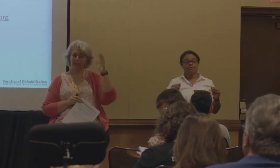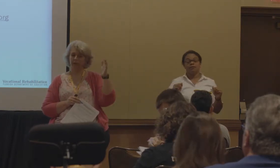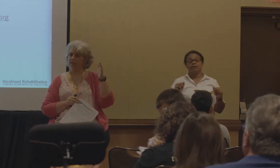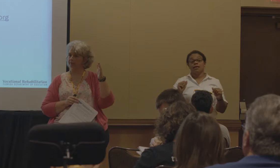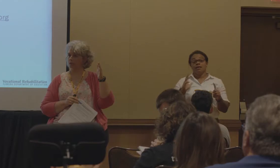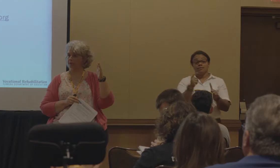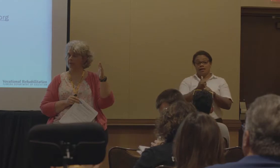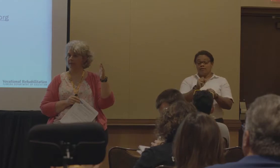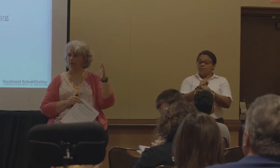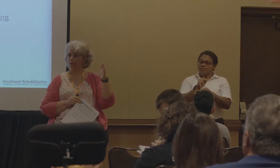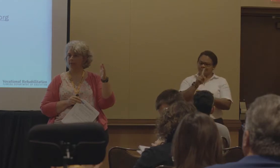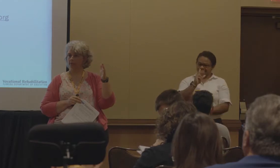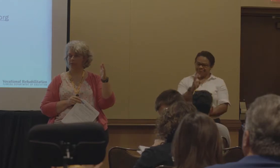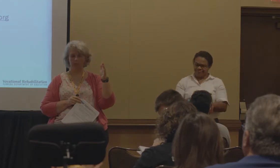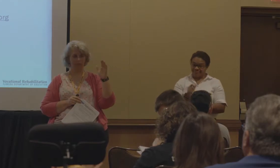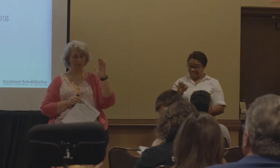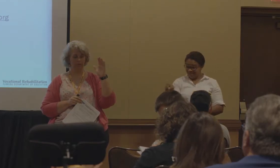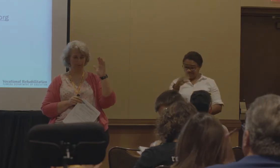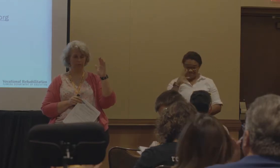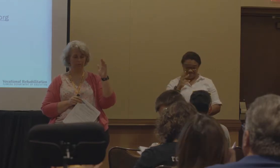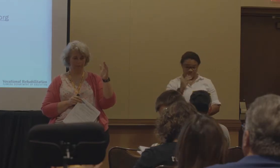self-employment is very difficult. If anybody's had their own business,